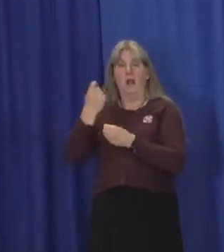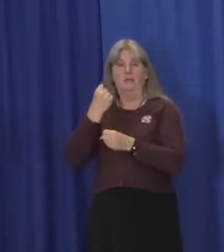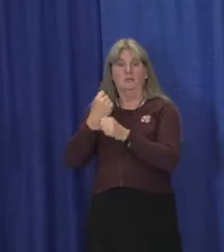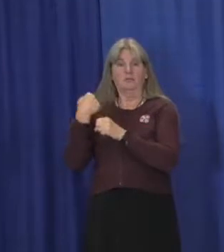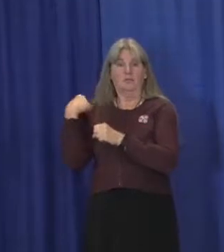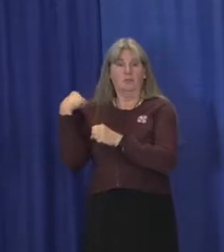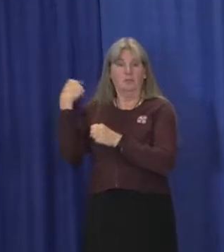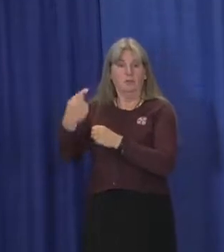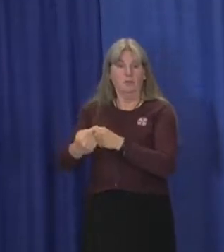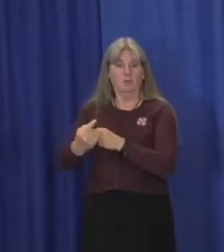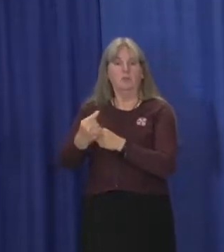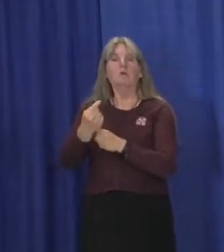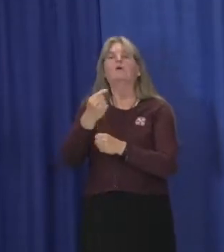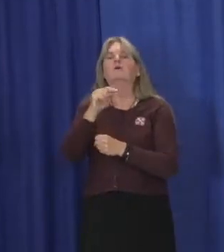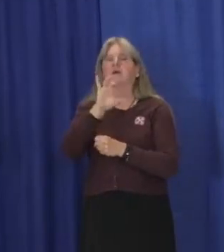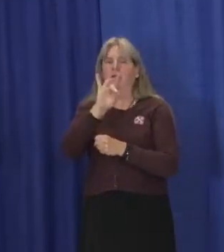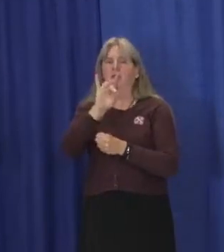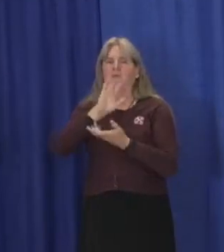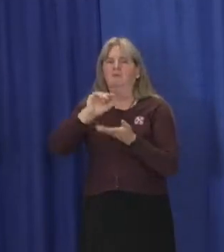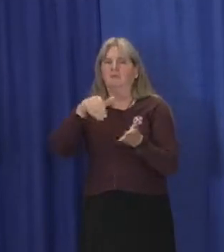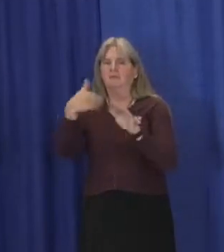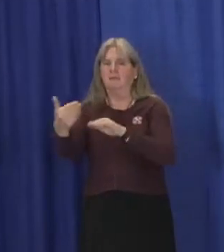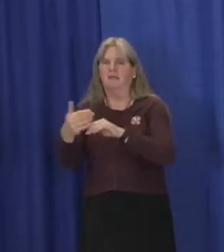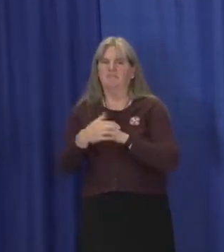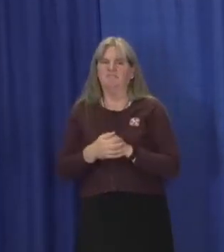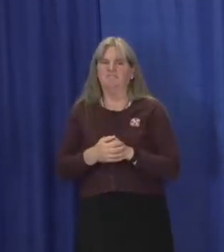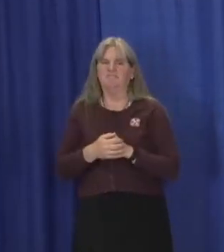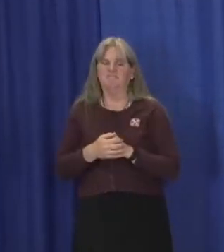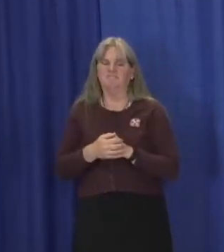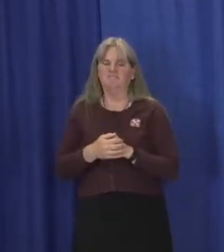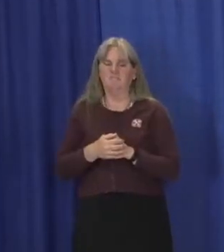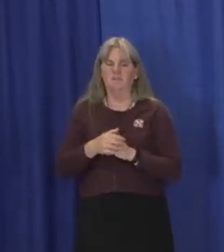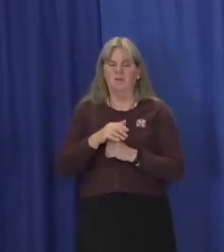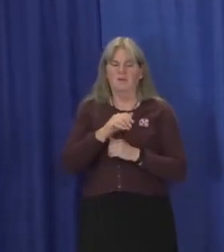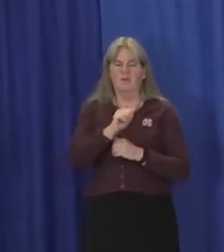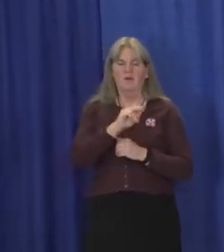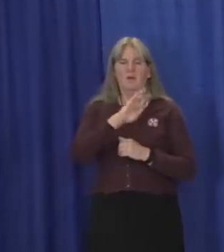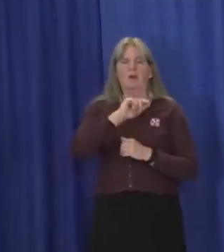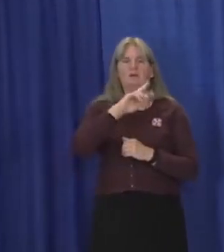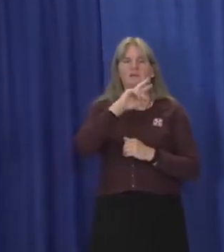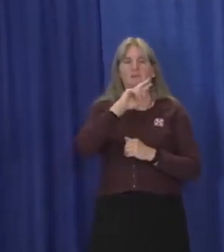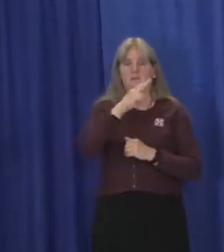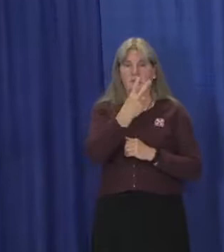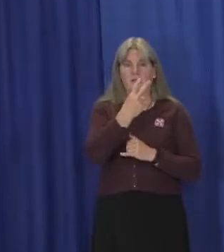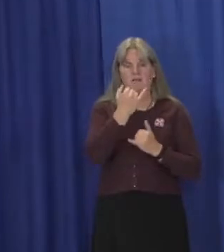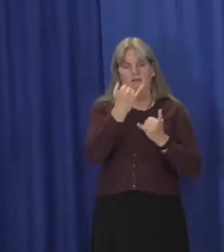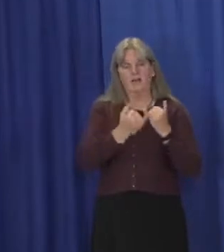pandemic. We have not seen a death since August 2nd.